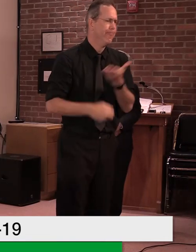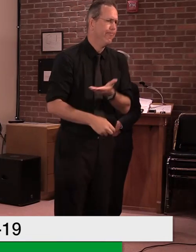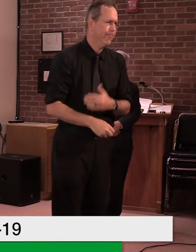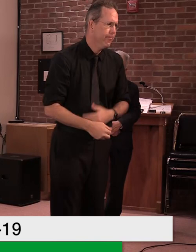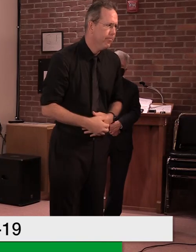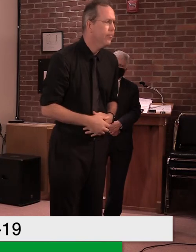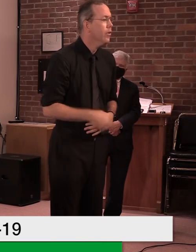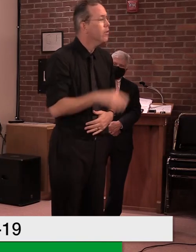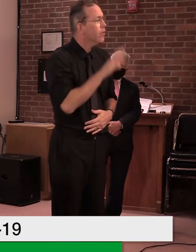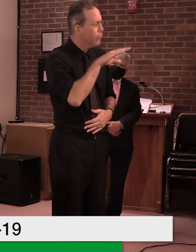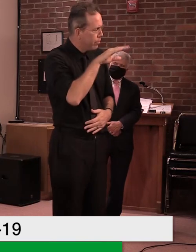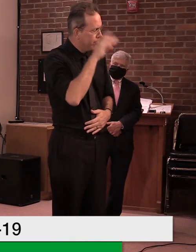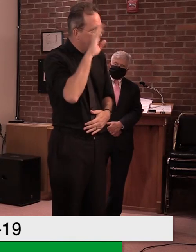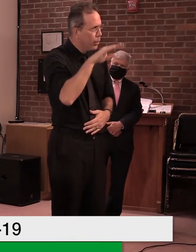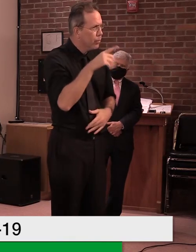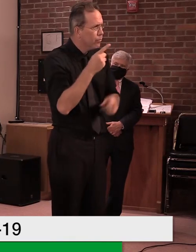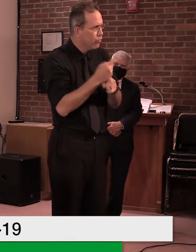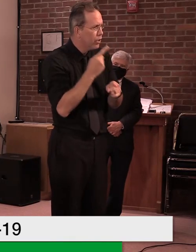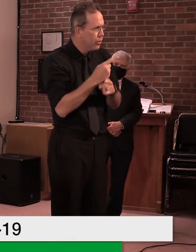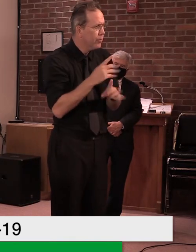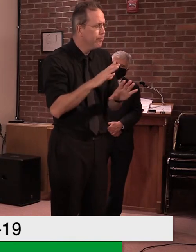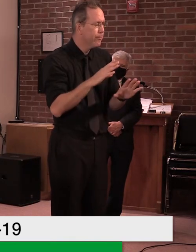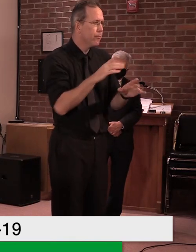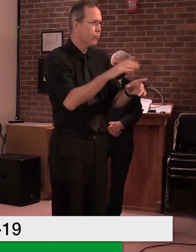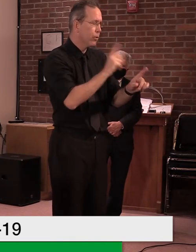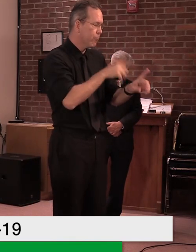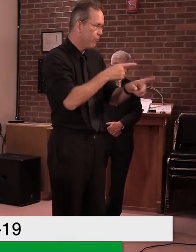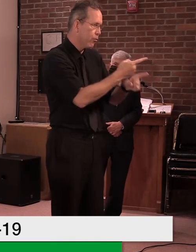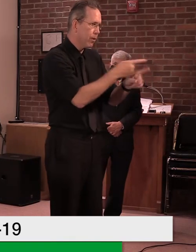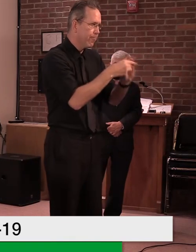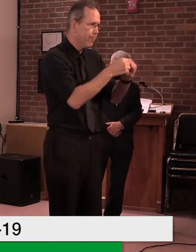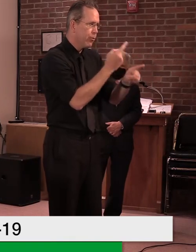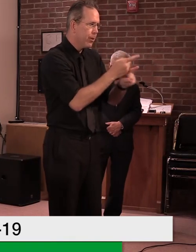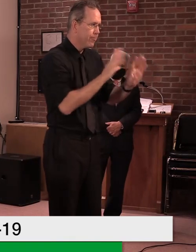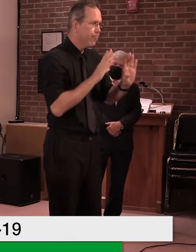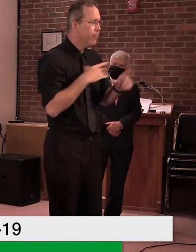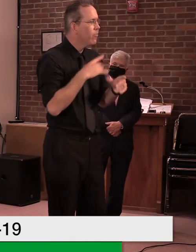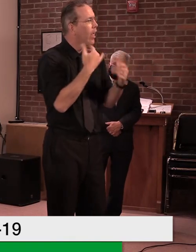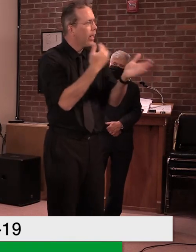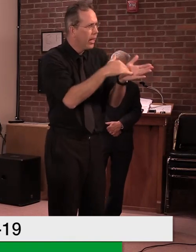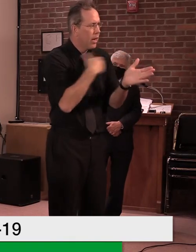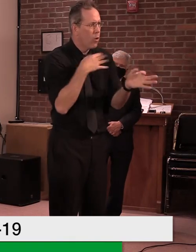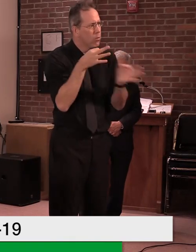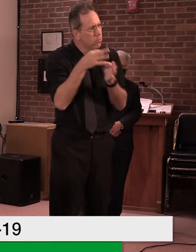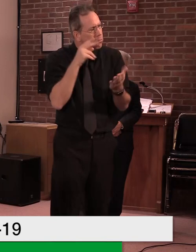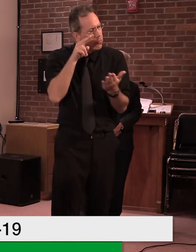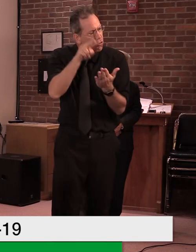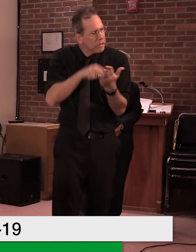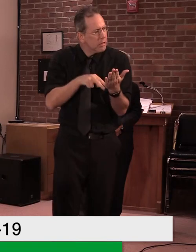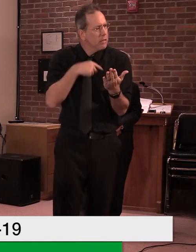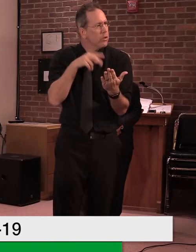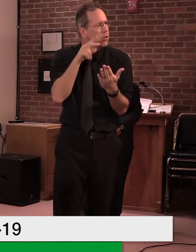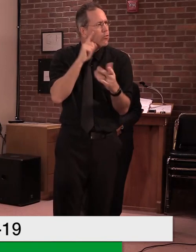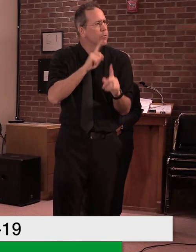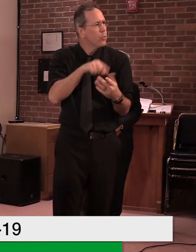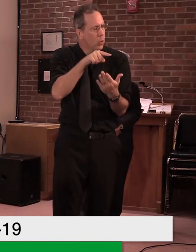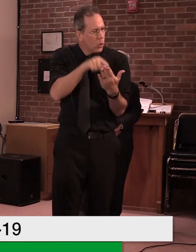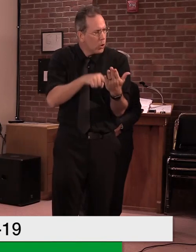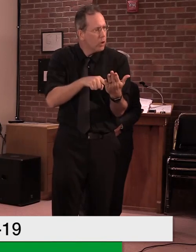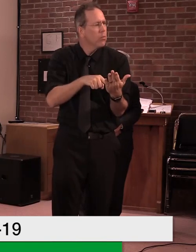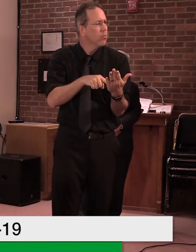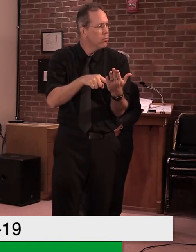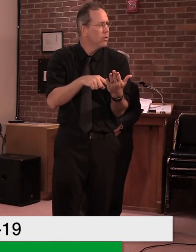have all the information. But certainly, from what I've seen thus far, it appears that we made a tremendous amount of